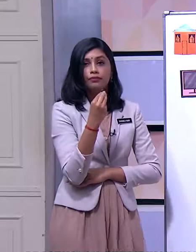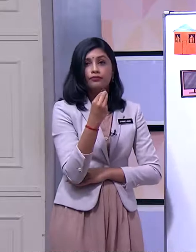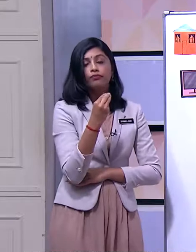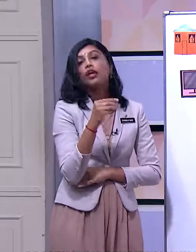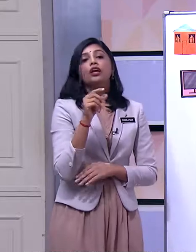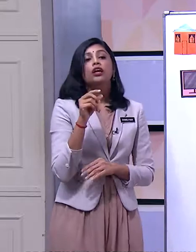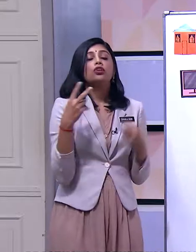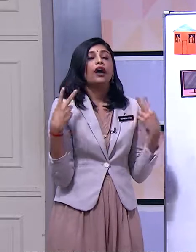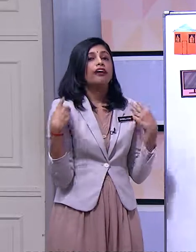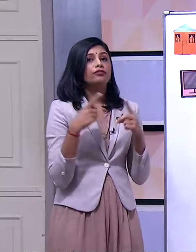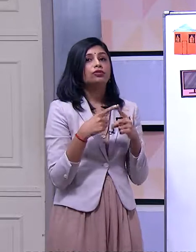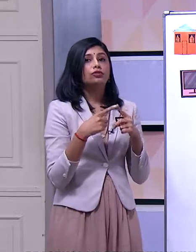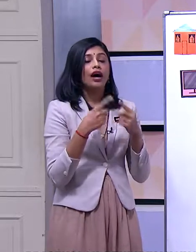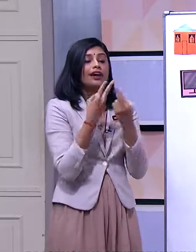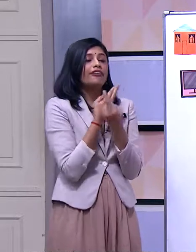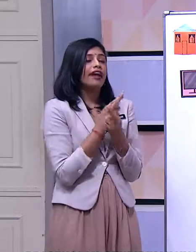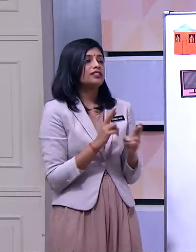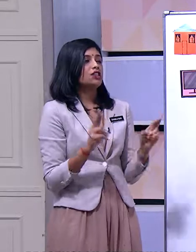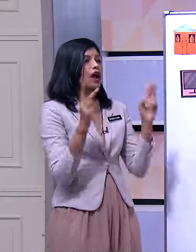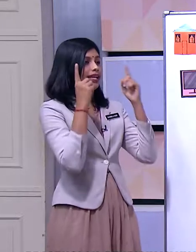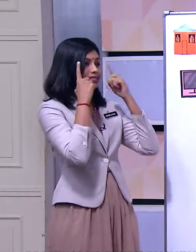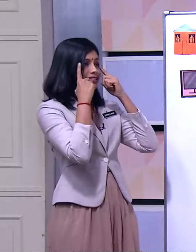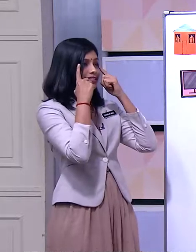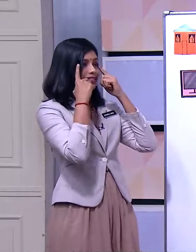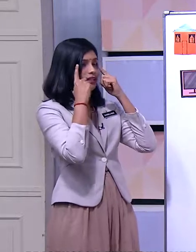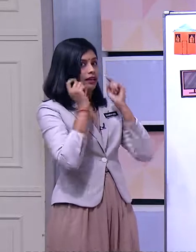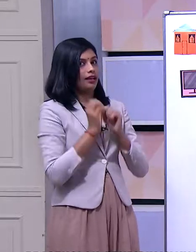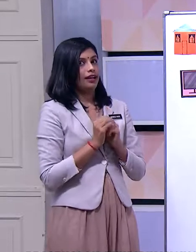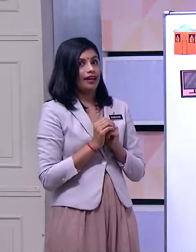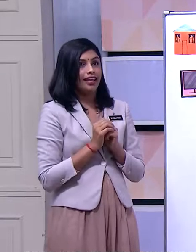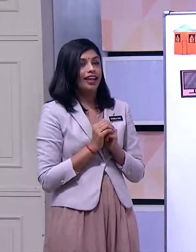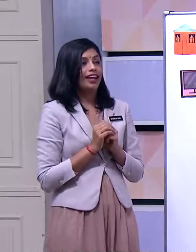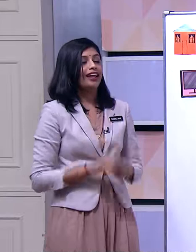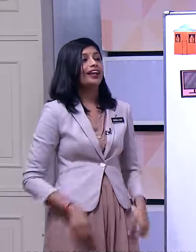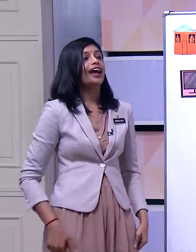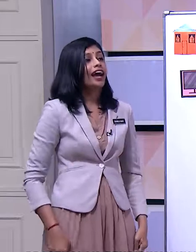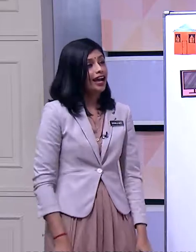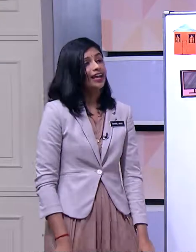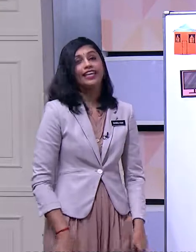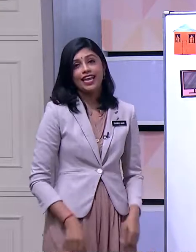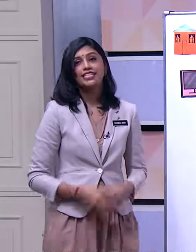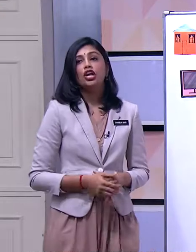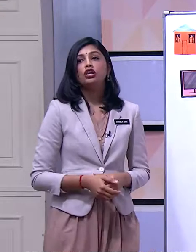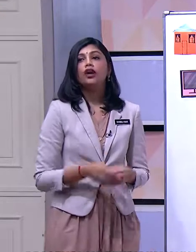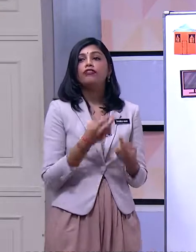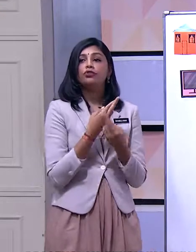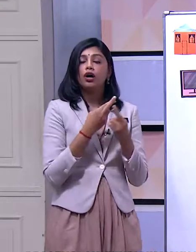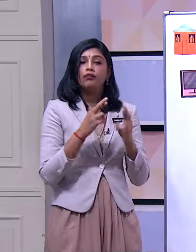mm-hmm. you have to rest your eyes. Okay, that's okay? the reason why. Ah, yes. You have to rest